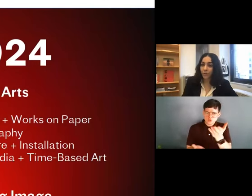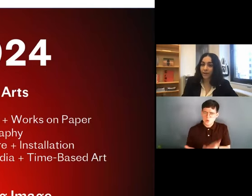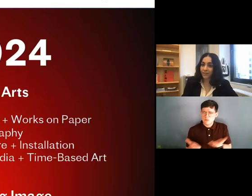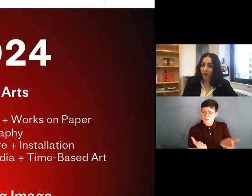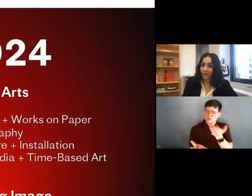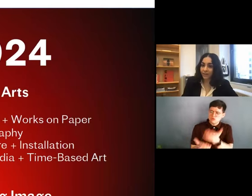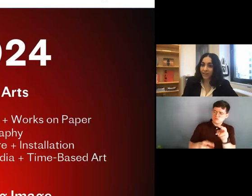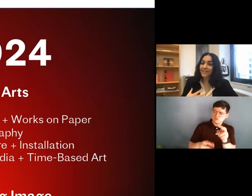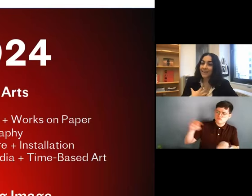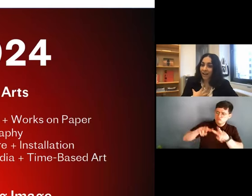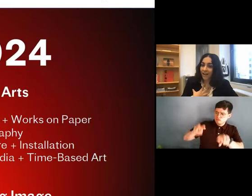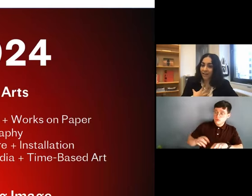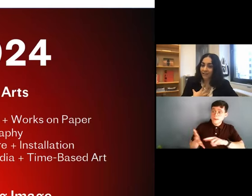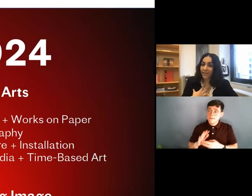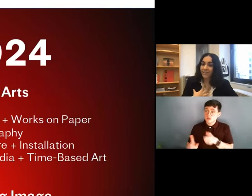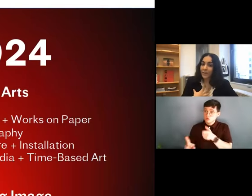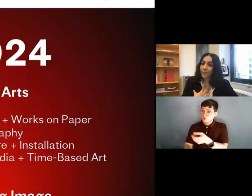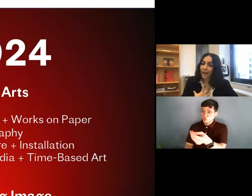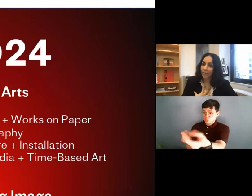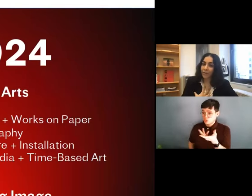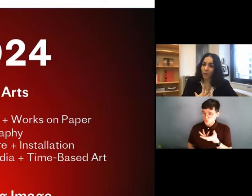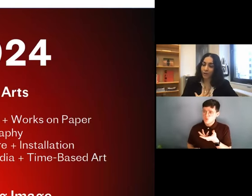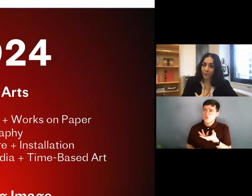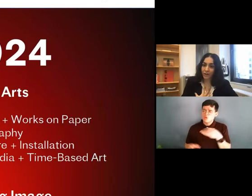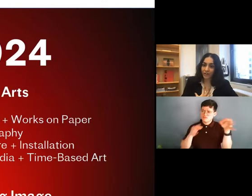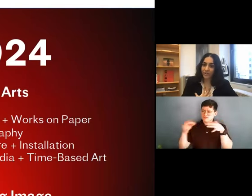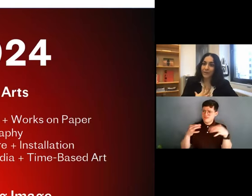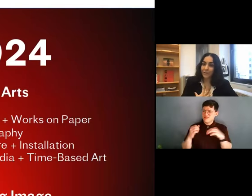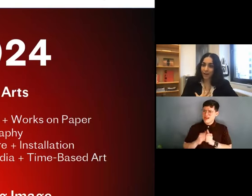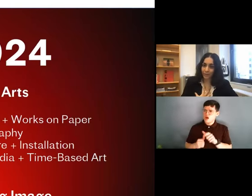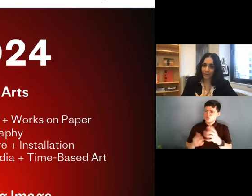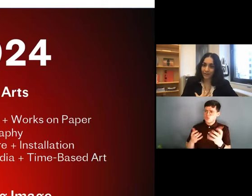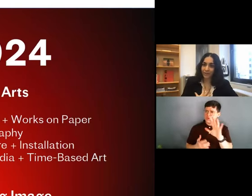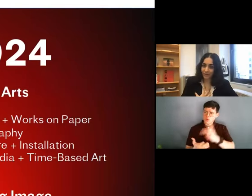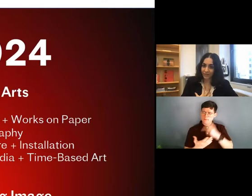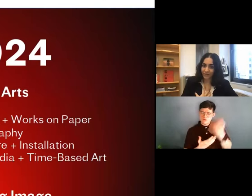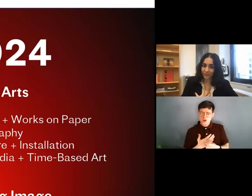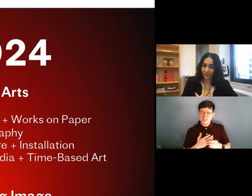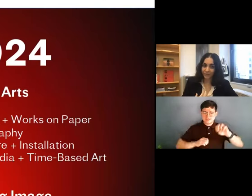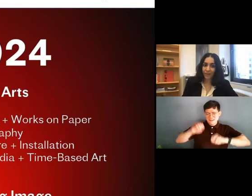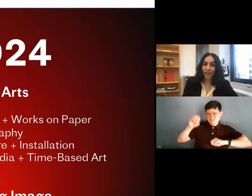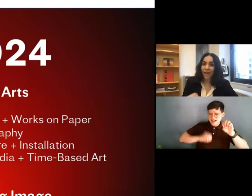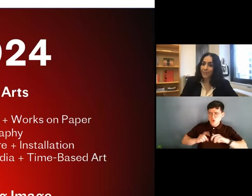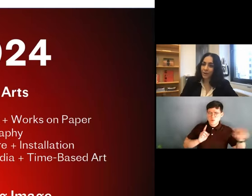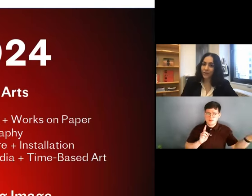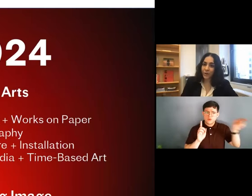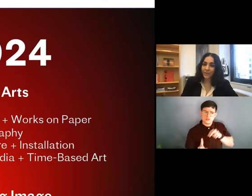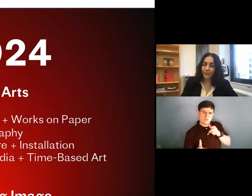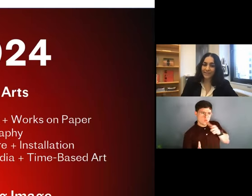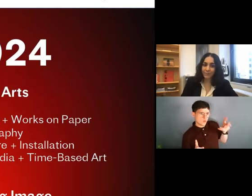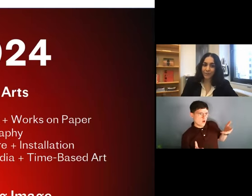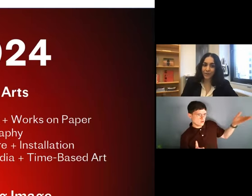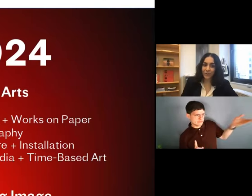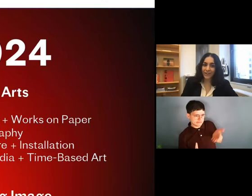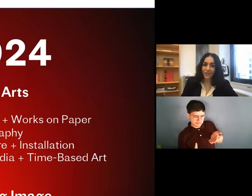you as the artist to tell us something about how you want your project to be evaluated and received. I'm now going to go a little